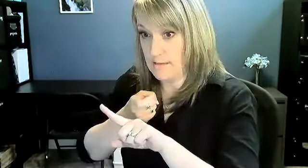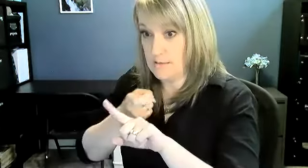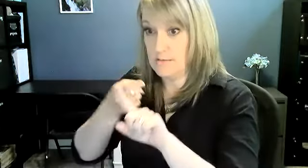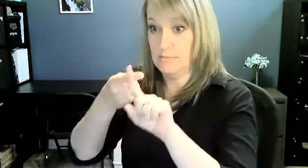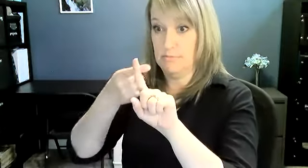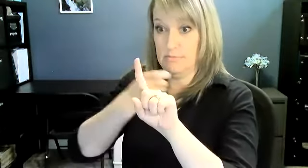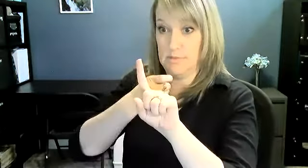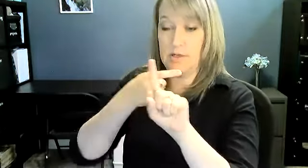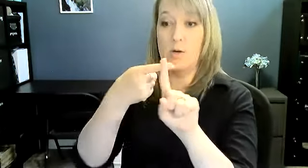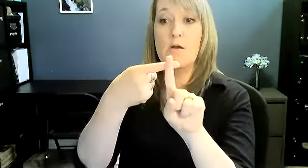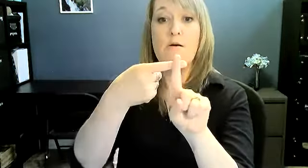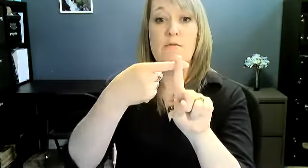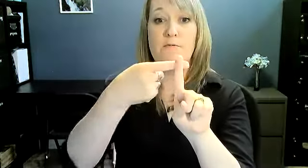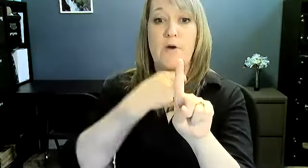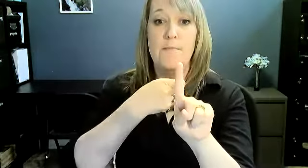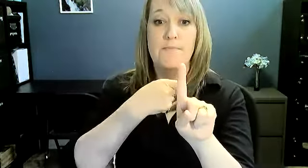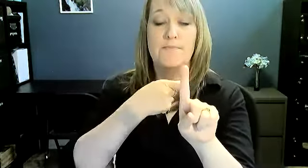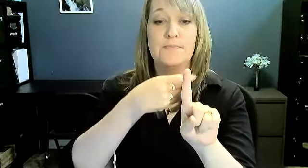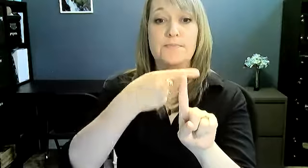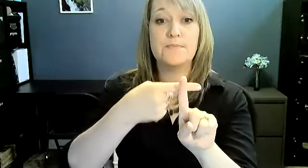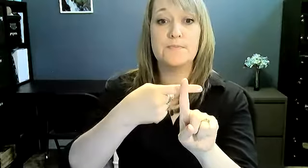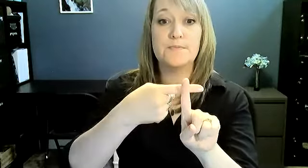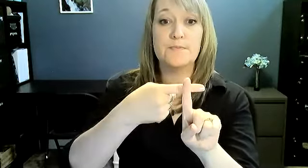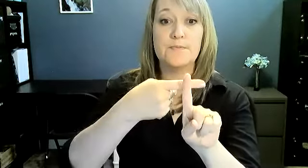X. Here we go. From.